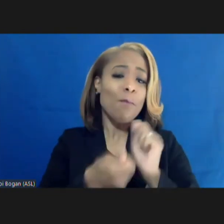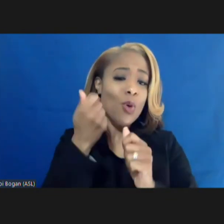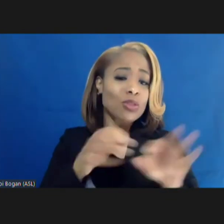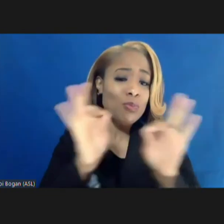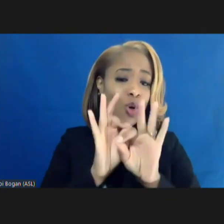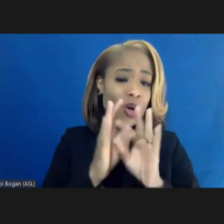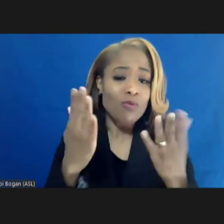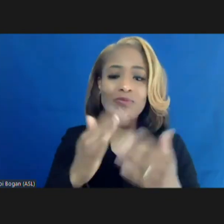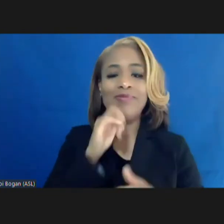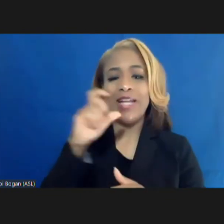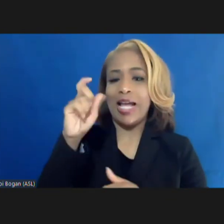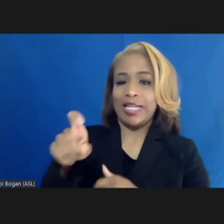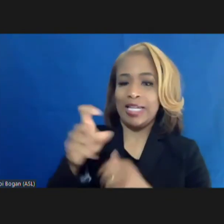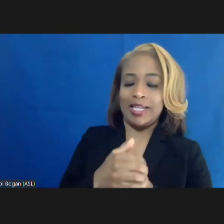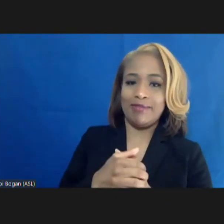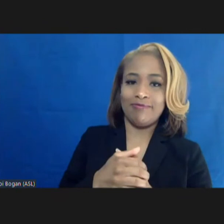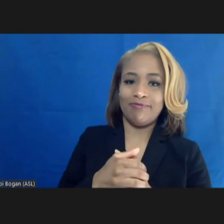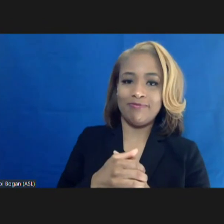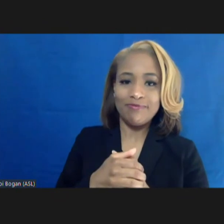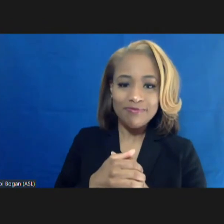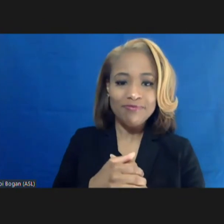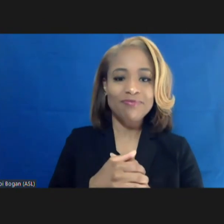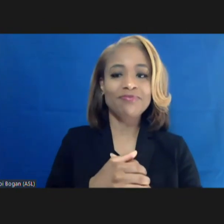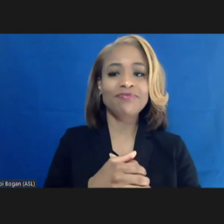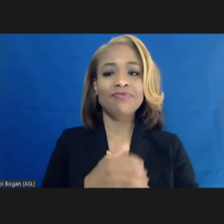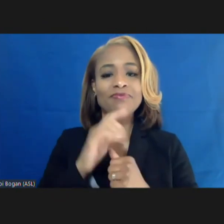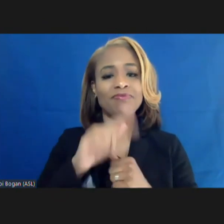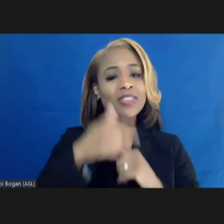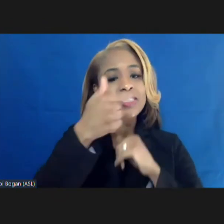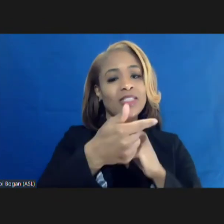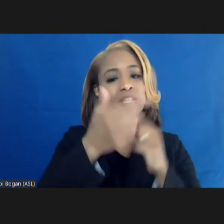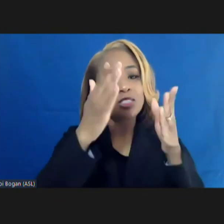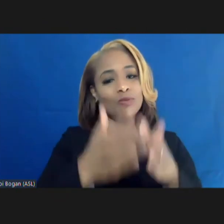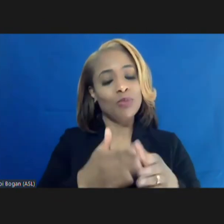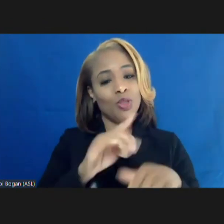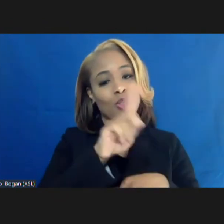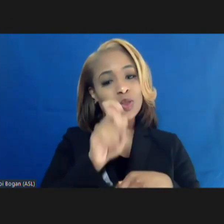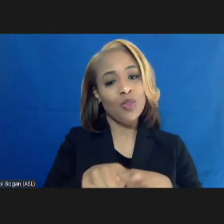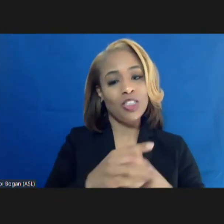Zach Gorchow, please unmute yourself and ask your question.